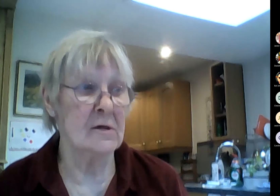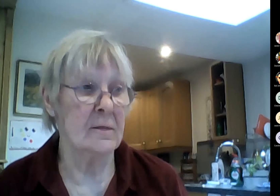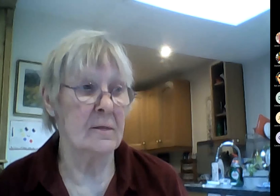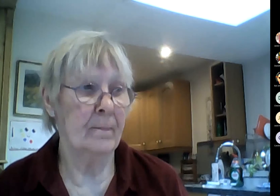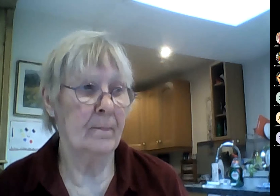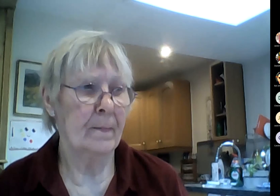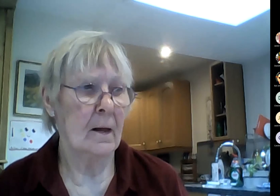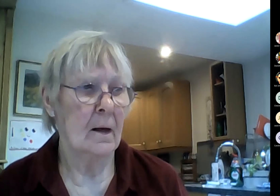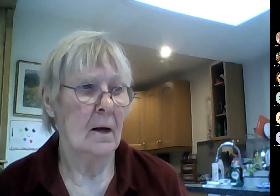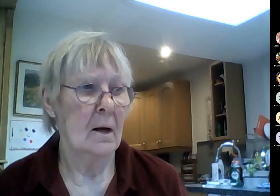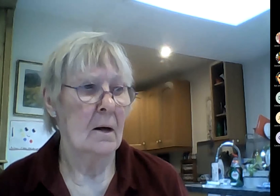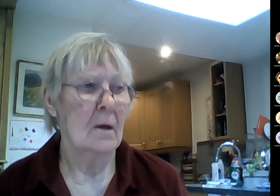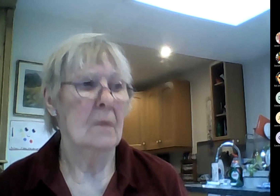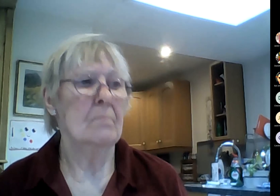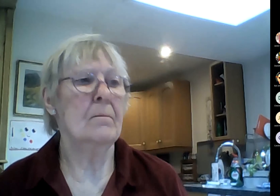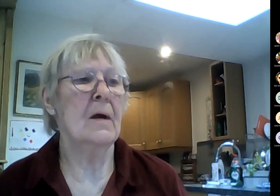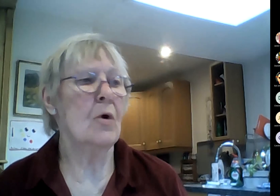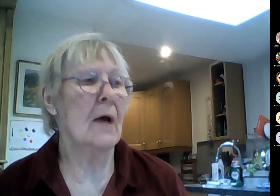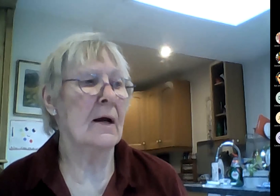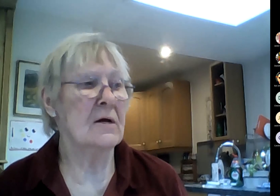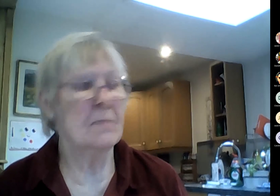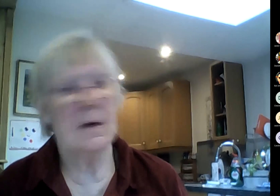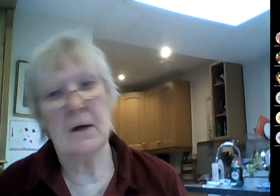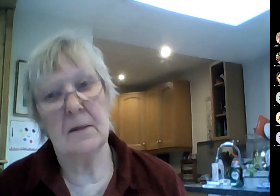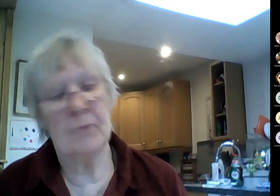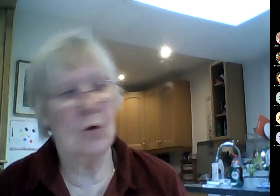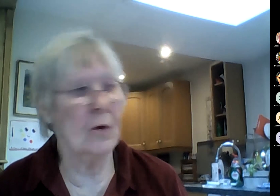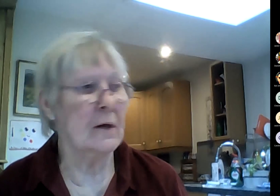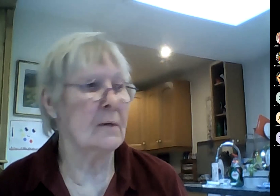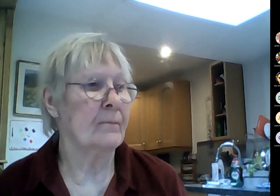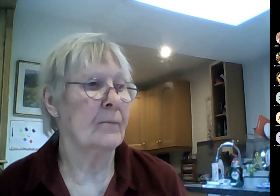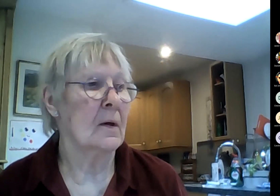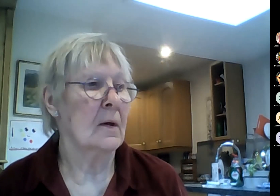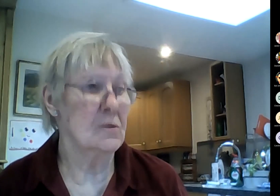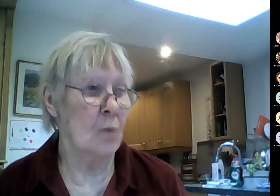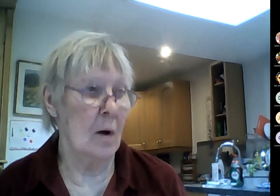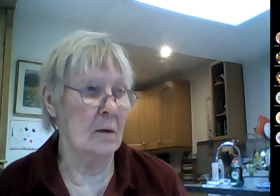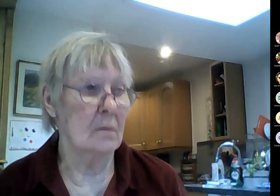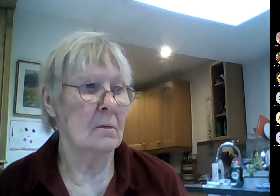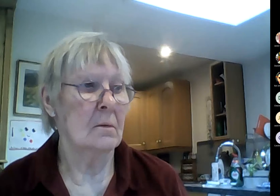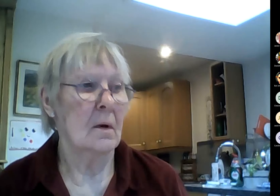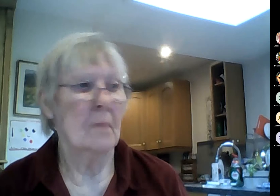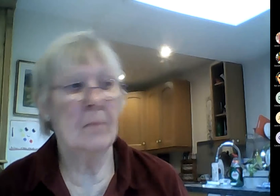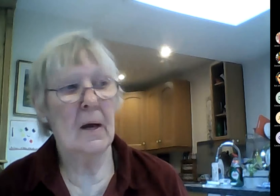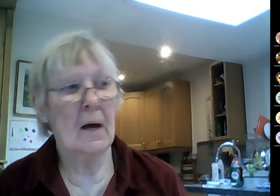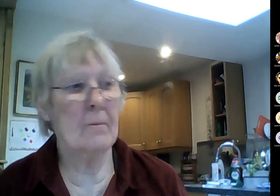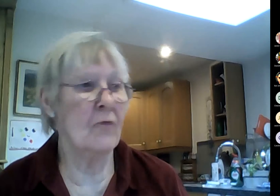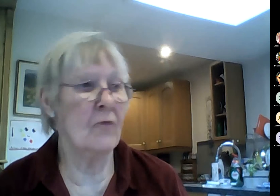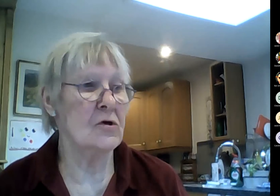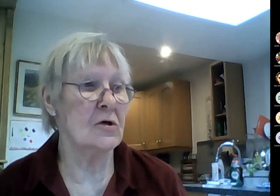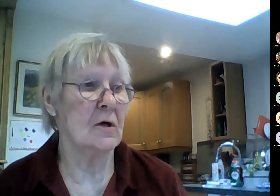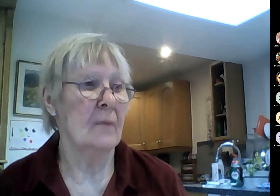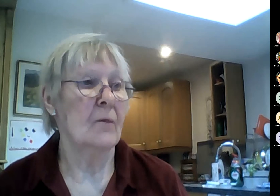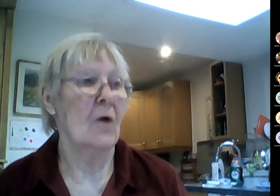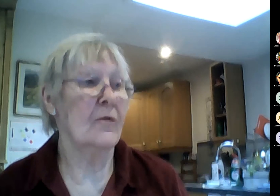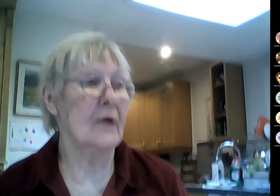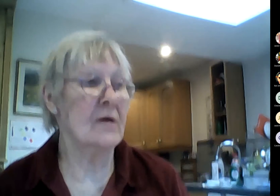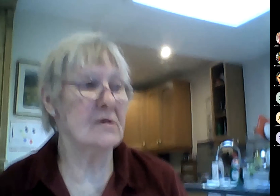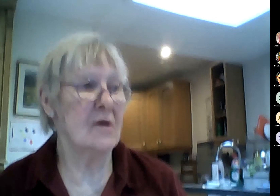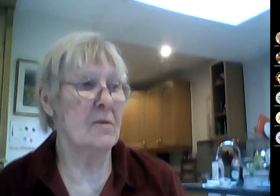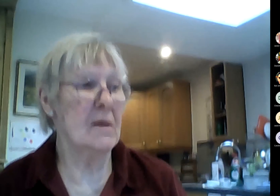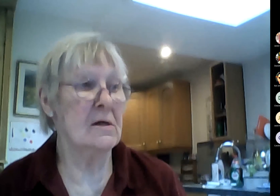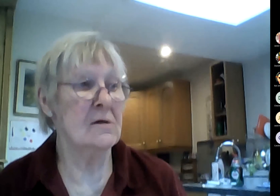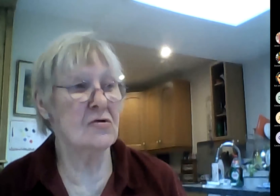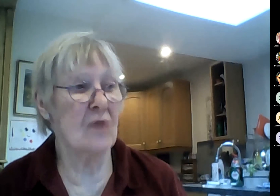of reasons. Being more likely to be unemployed is one. Being impoverished of